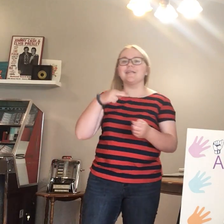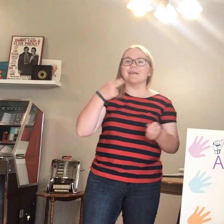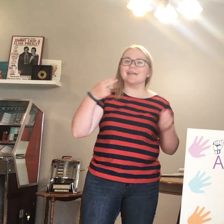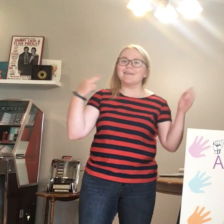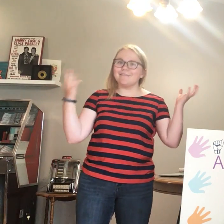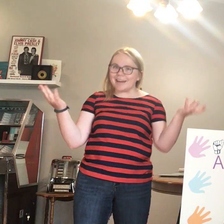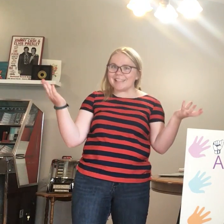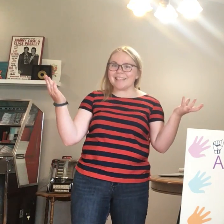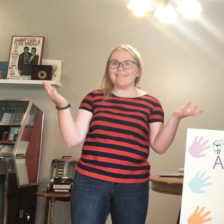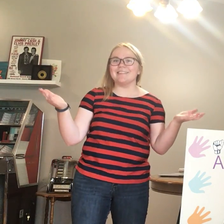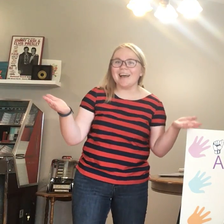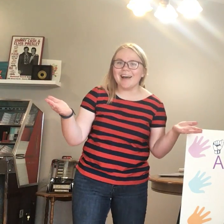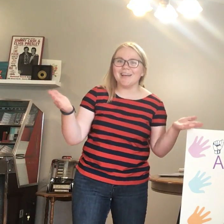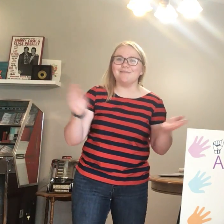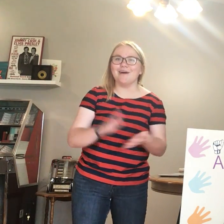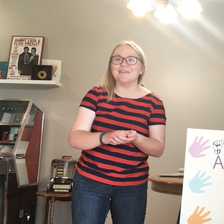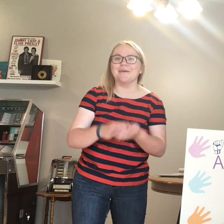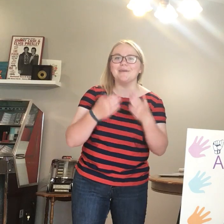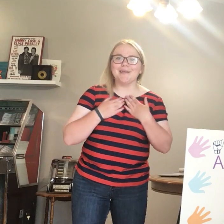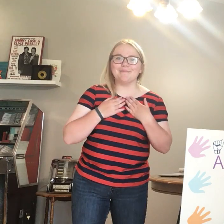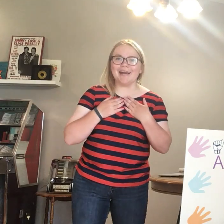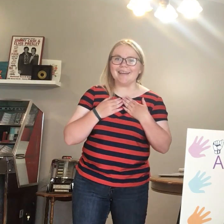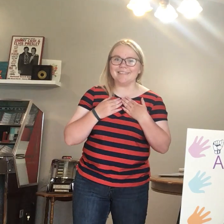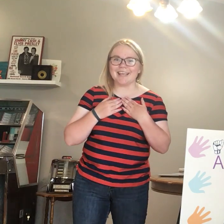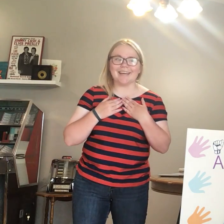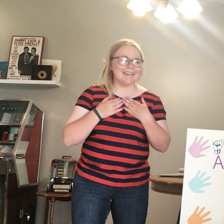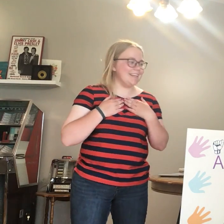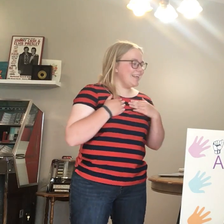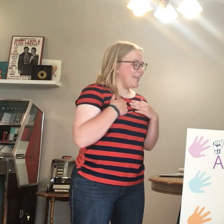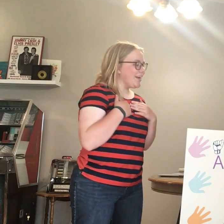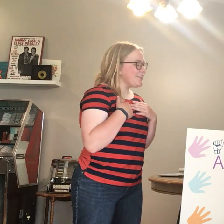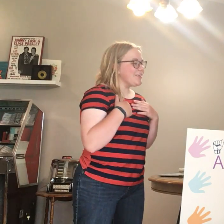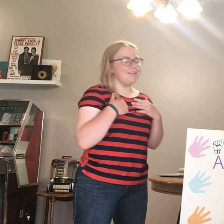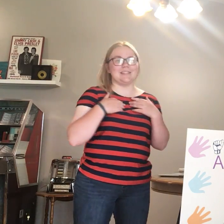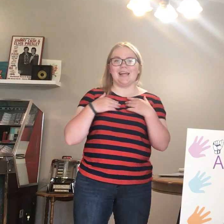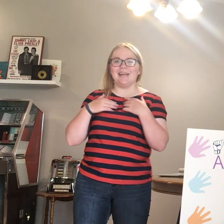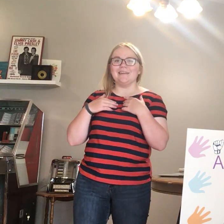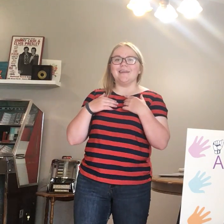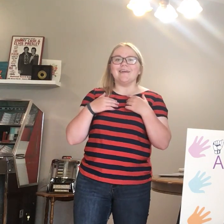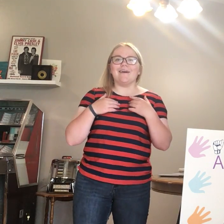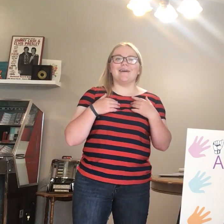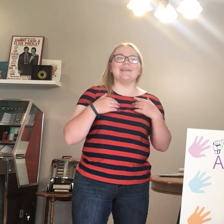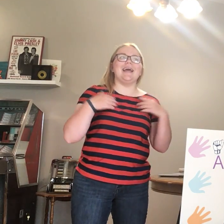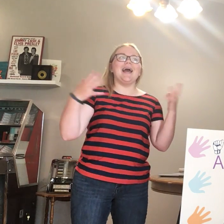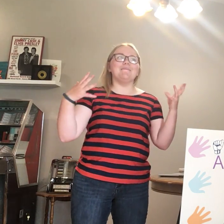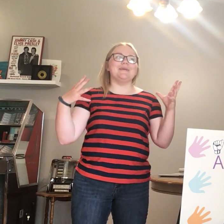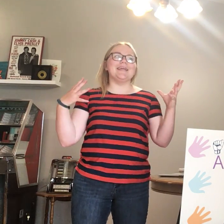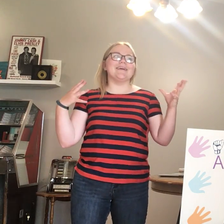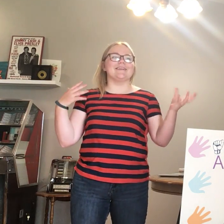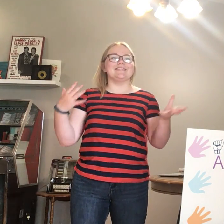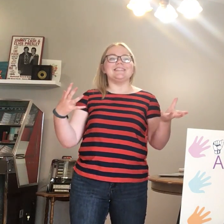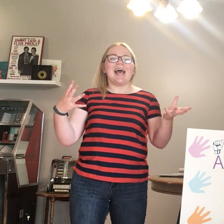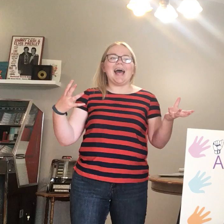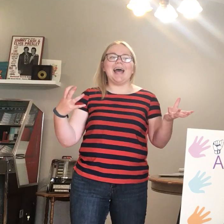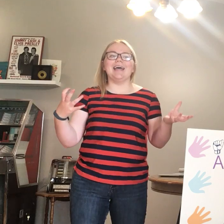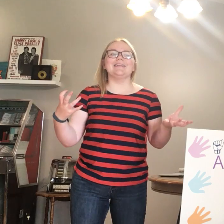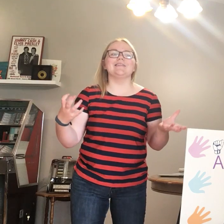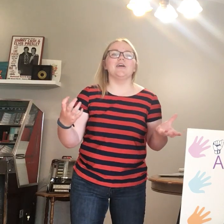all hearing. What I said was, hi, welcome, my name is Carrie, and how are you all today? Are you happy? Are you sad? Are